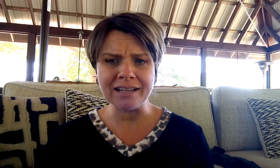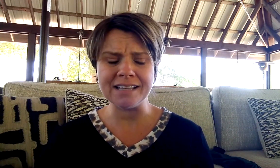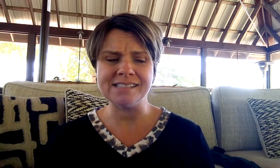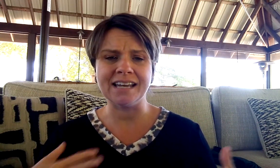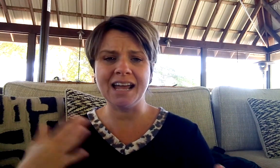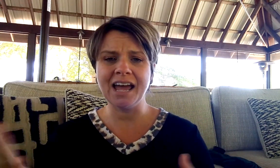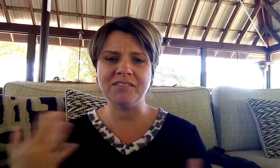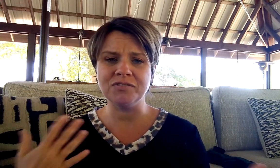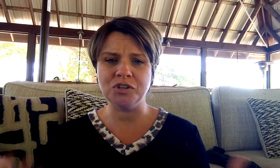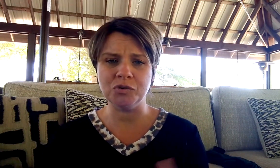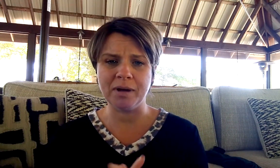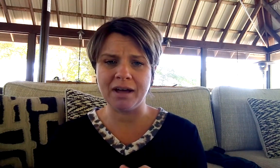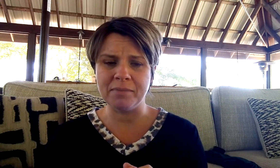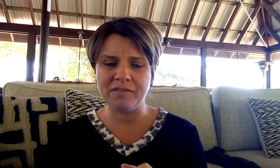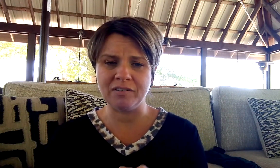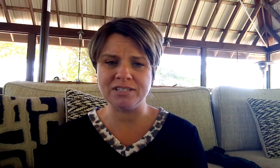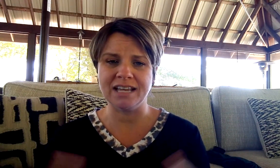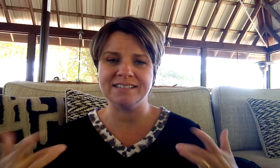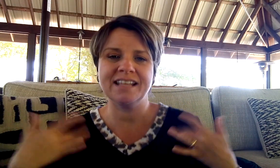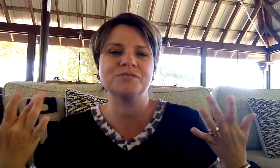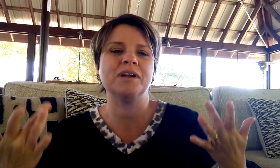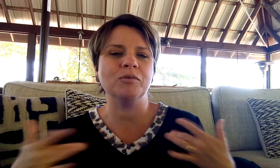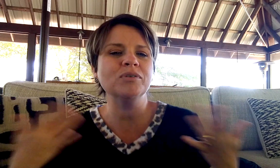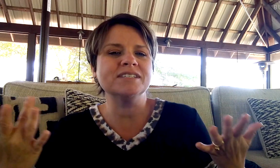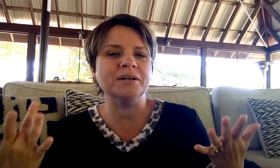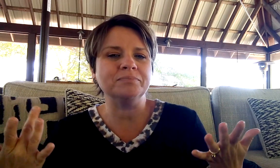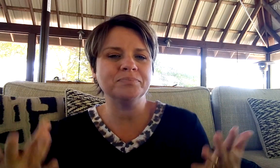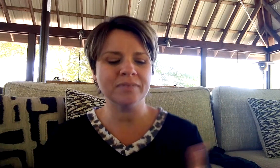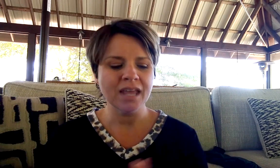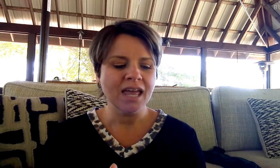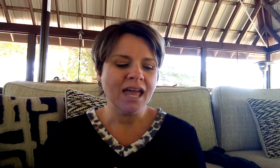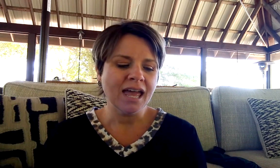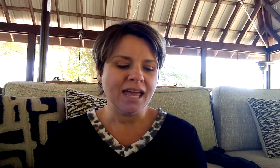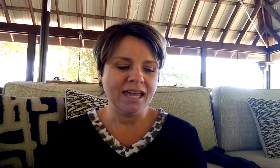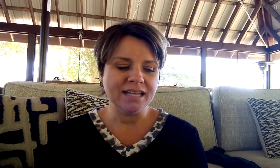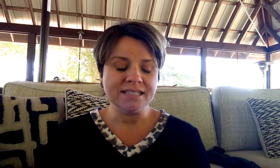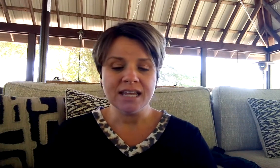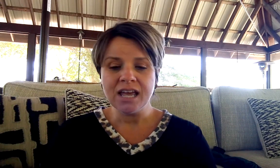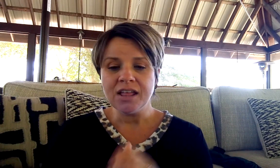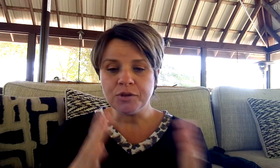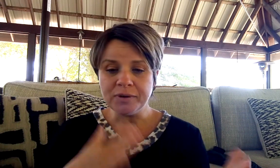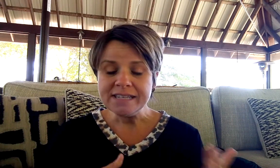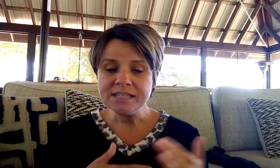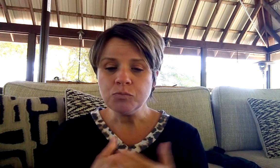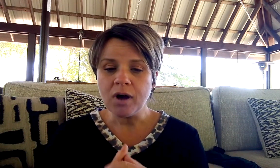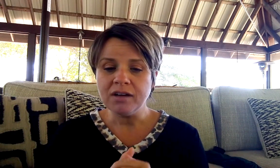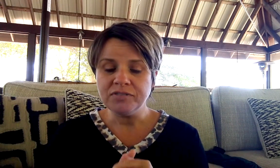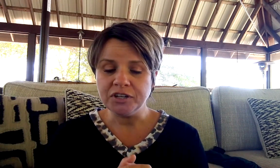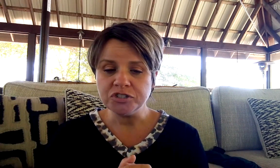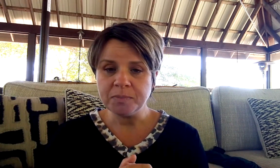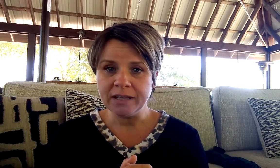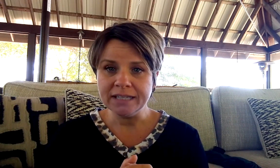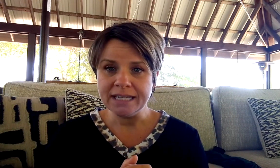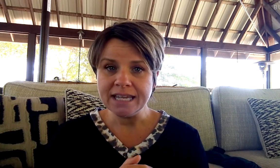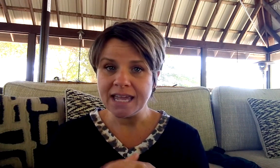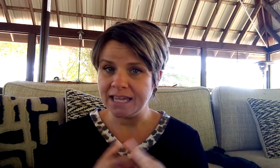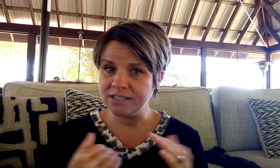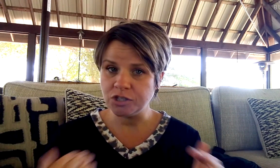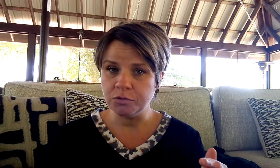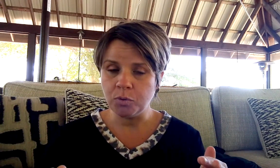that sign. I have a few of my favorite signs, and that's one of them, what's up? And the reason why fingerspelling is so